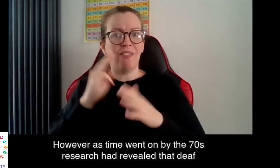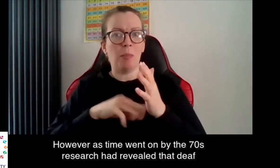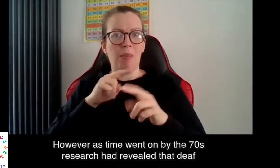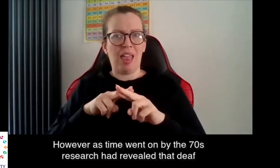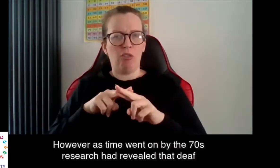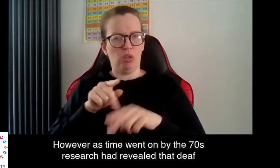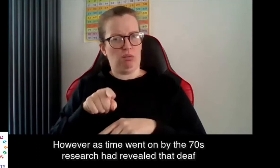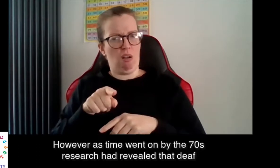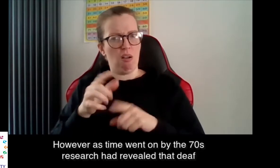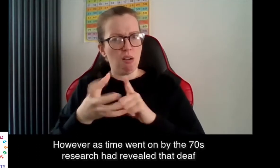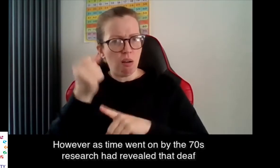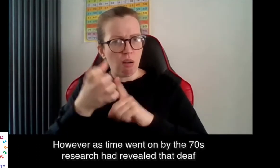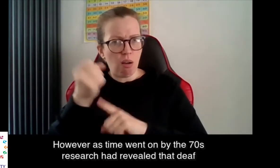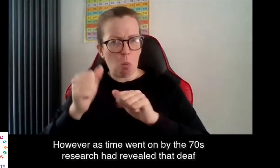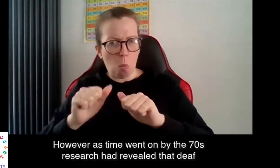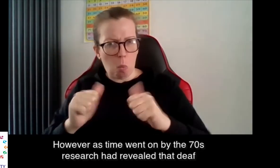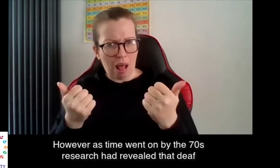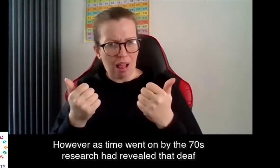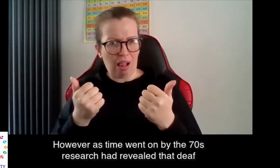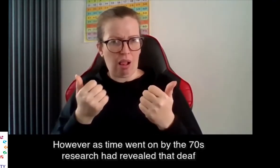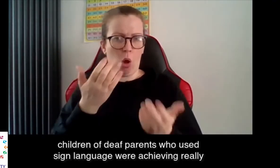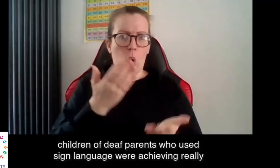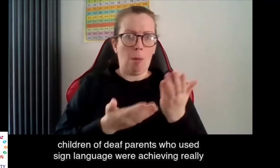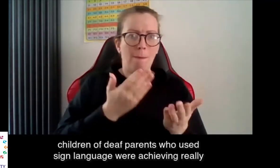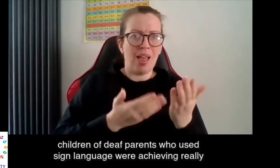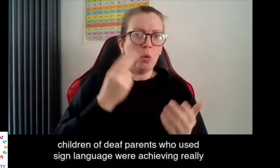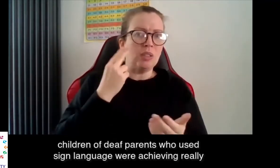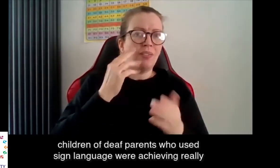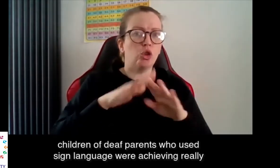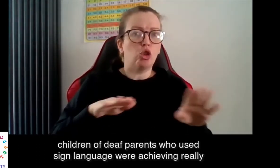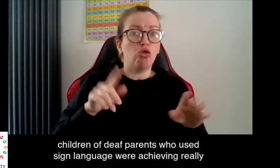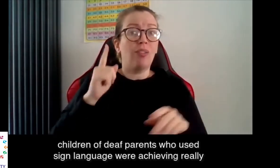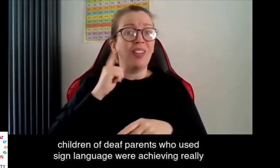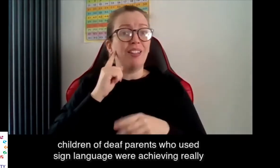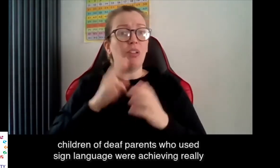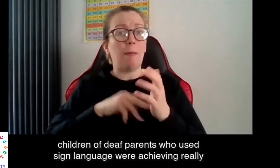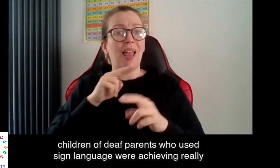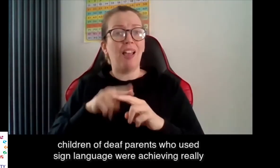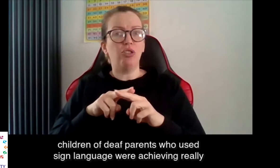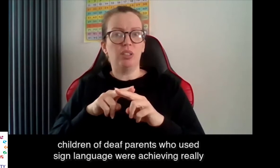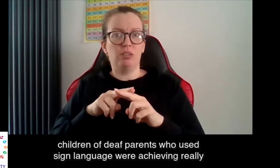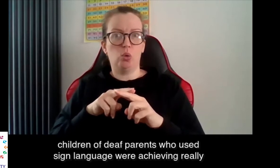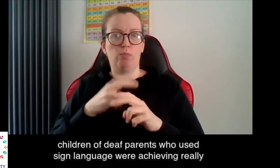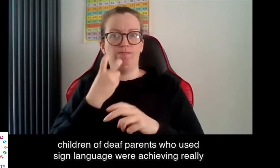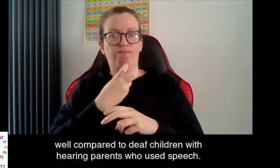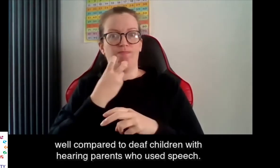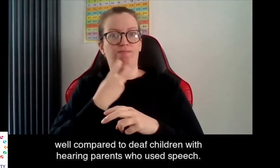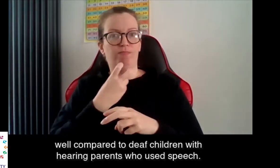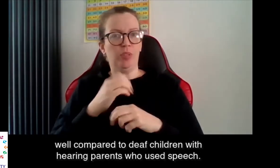by the 70s, research had revealed that deaf children of deaf parents who used sign language were achieving really well compared to